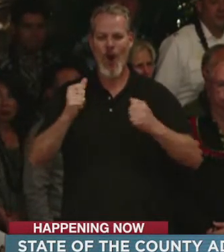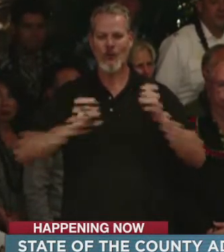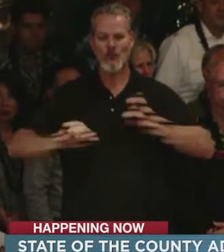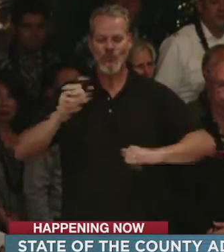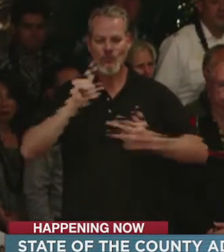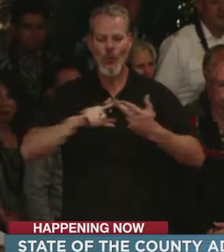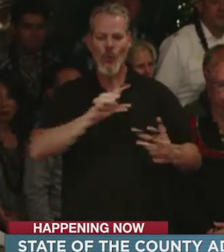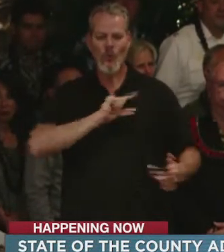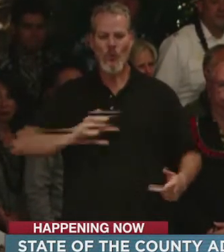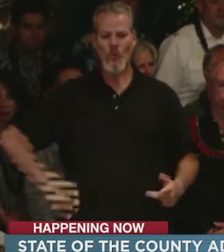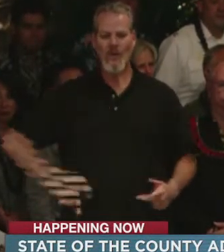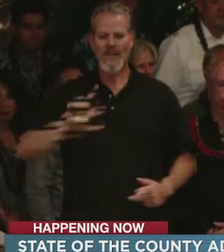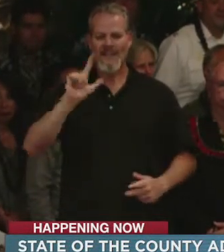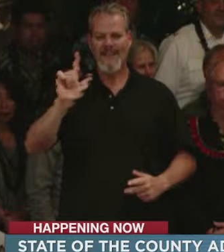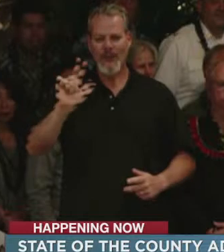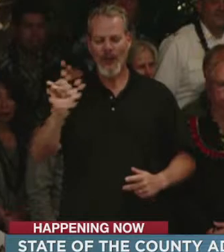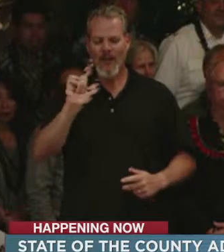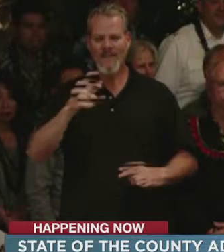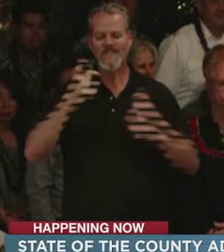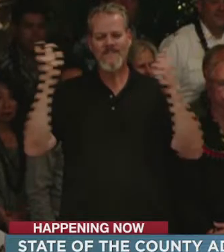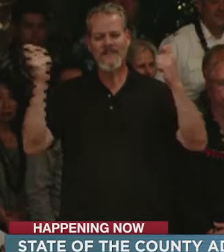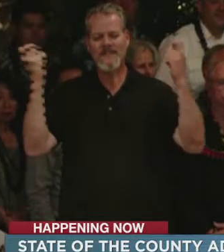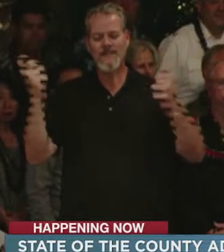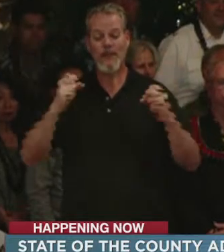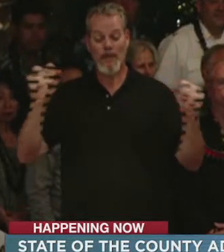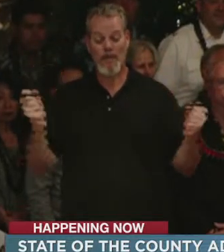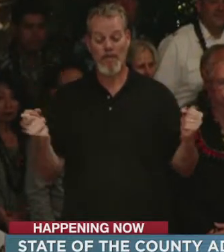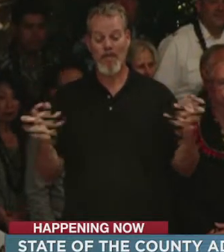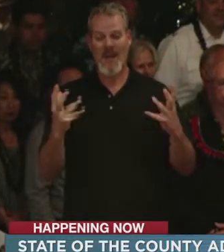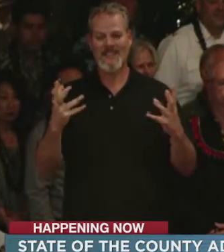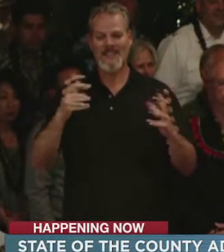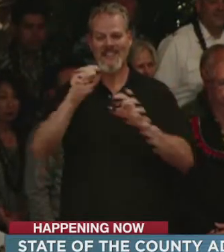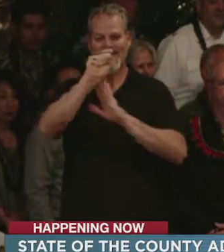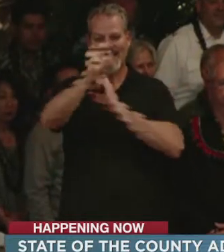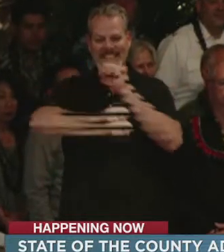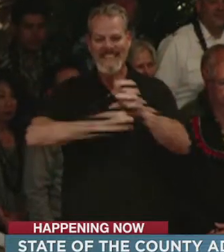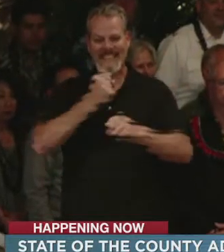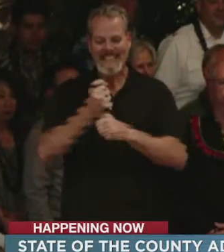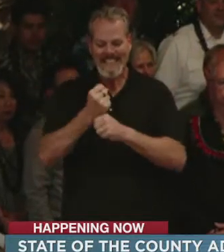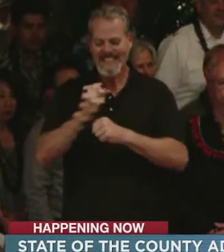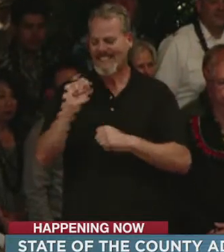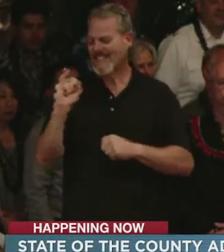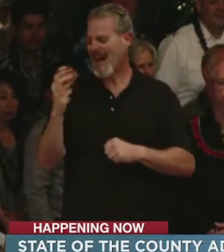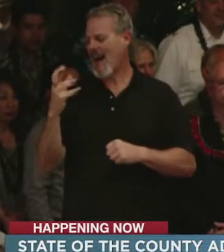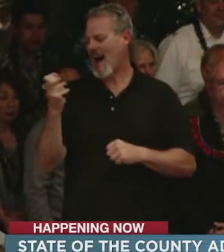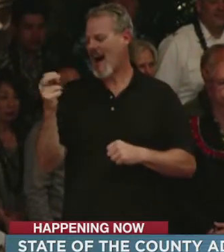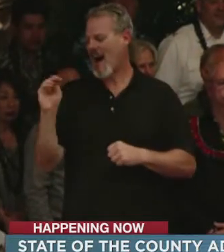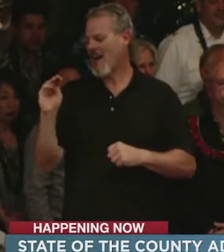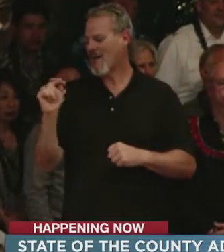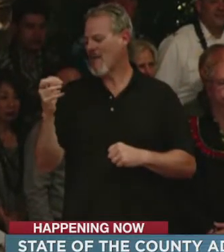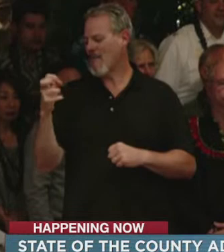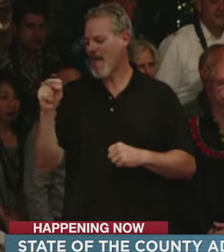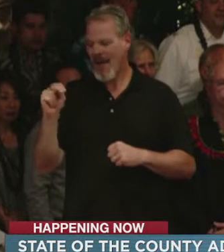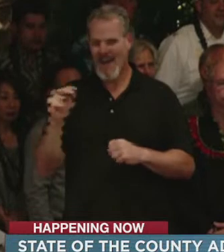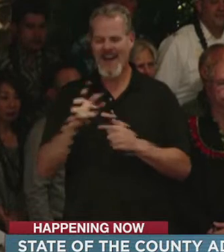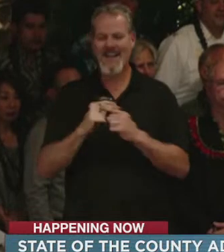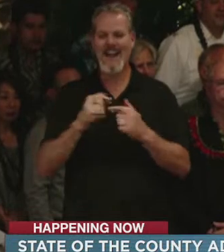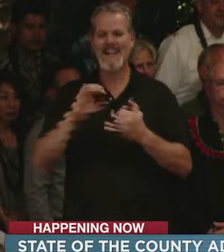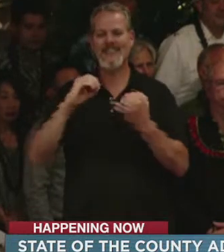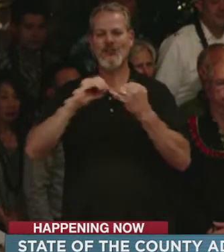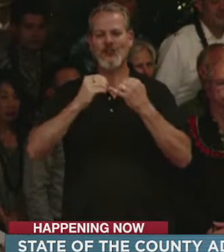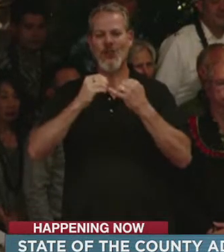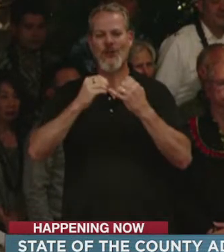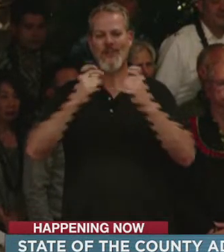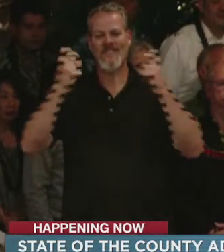Liliuokalani Festival, Magic of the Seasons, Iron Man, and the Waimea Cherry Blossom Heritage Festival. We also worked